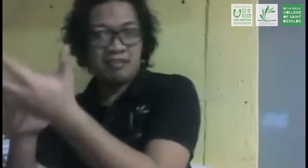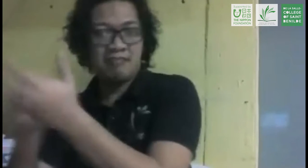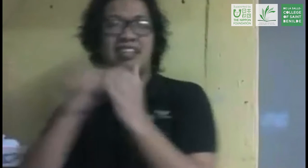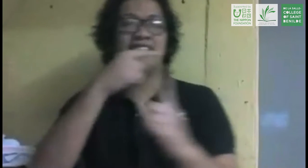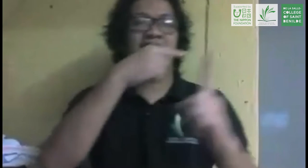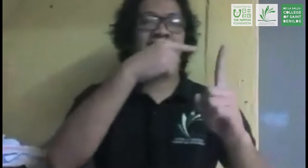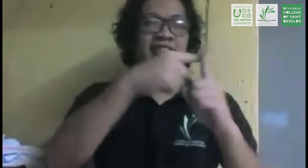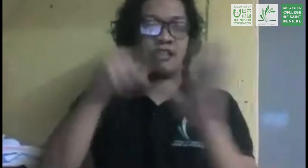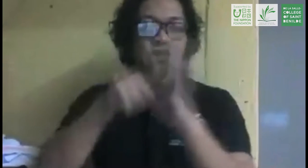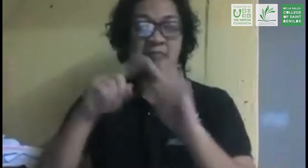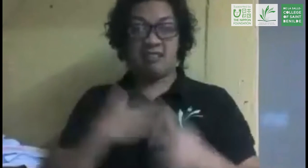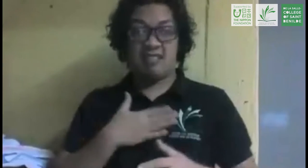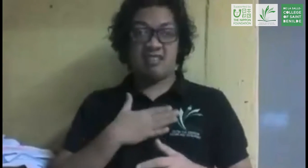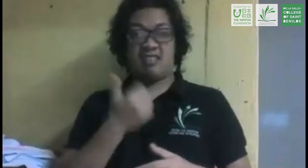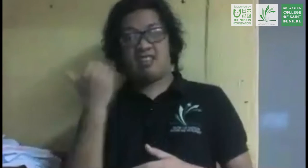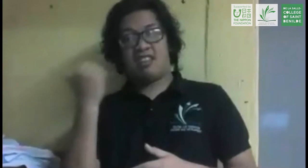altogether.